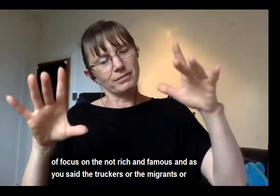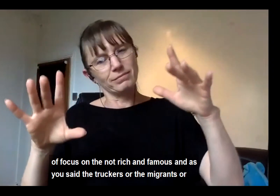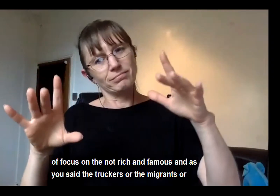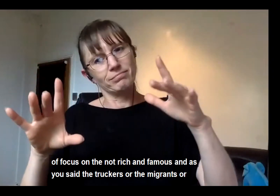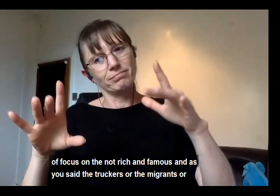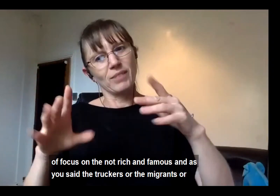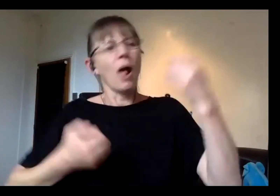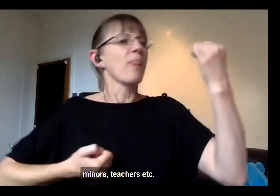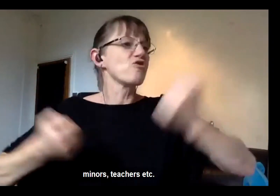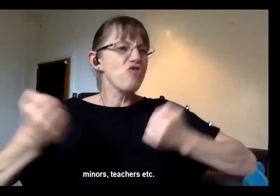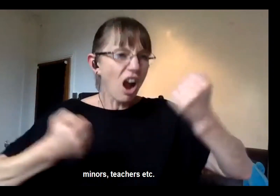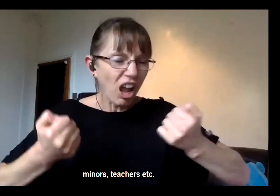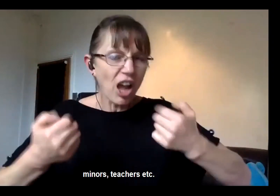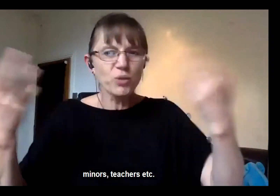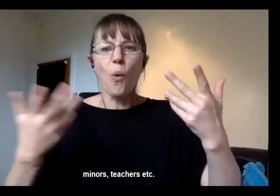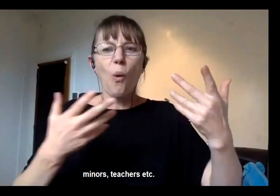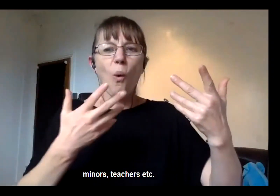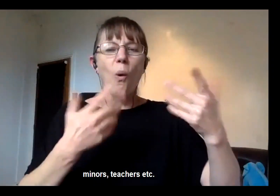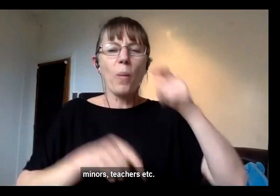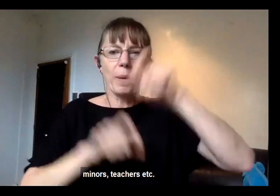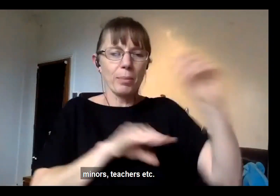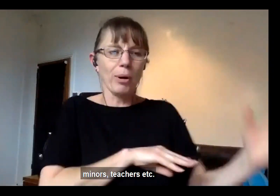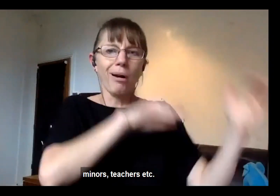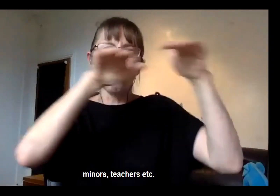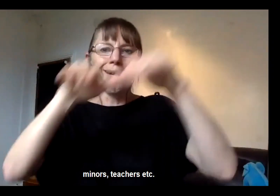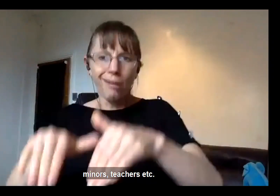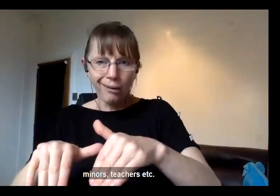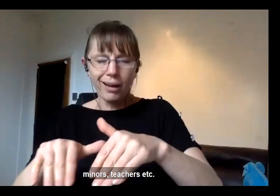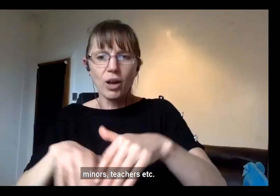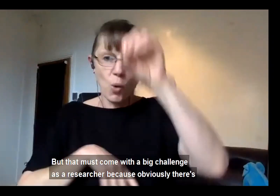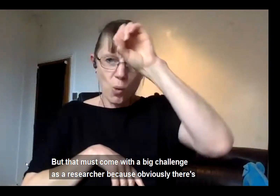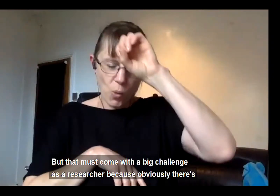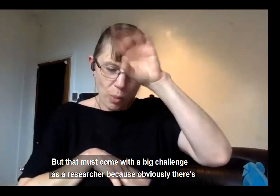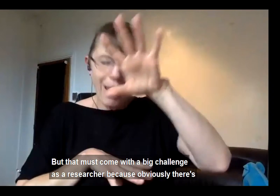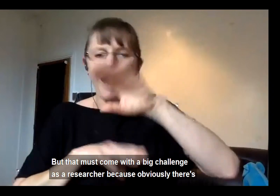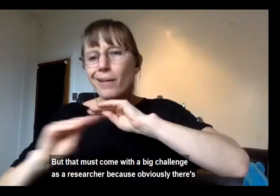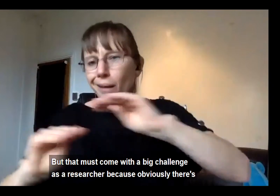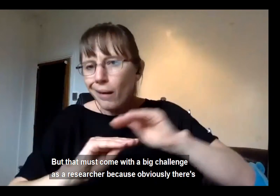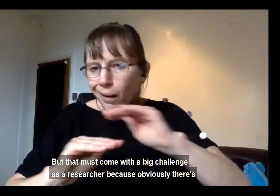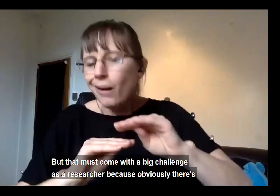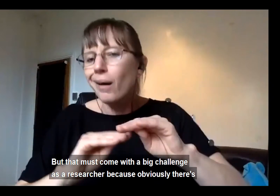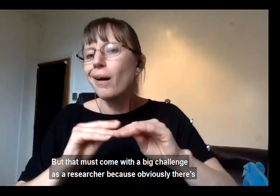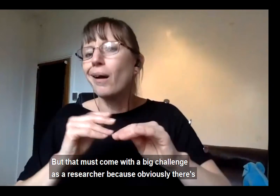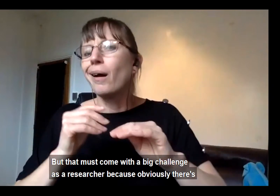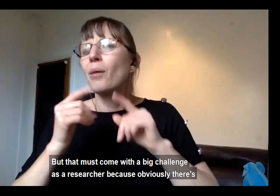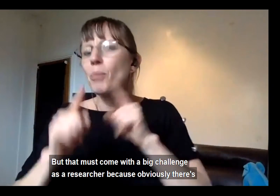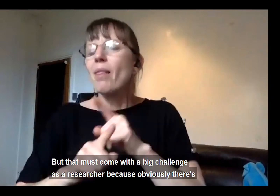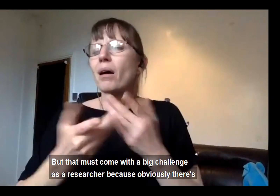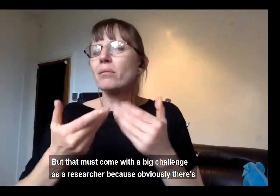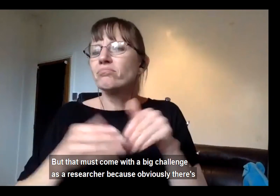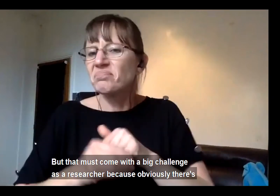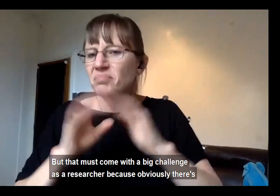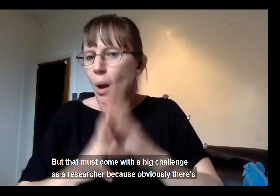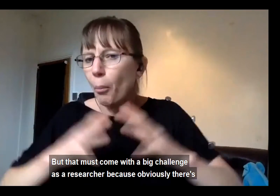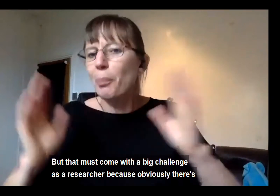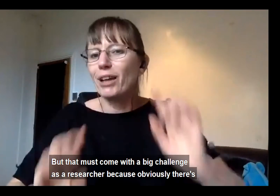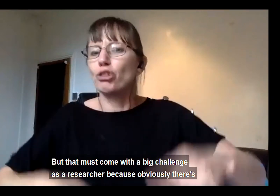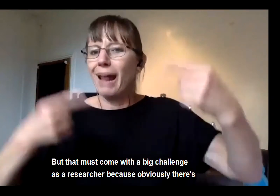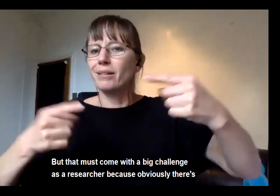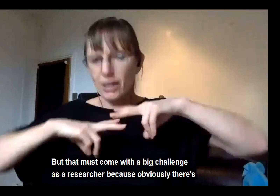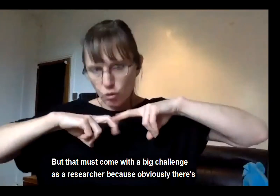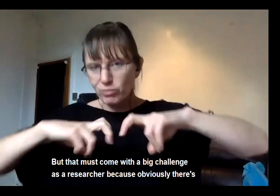you said, the truckers or the migrants or miners, teachers, etc. but that must come with a big challenge as a